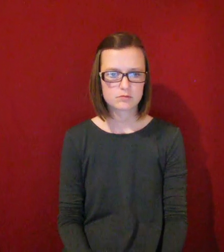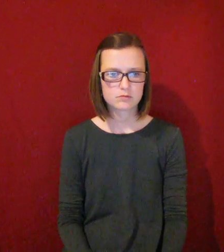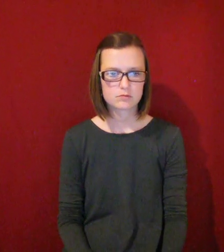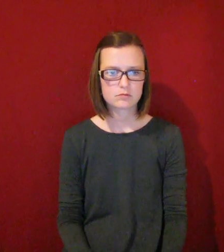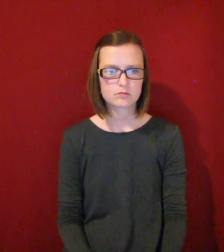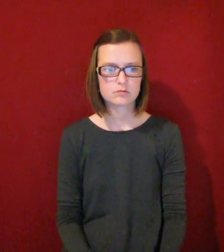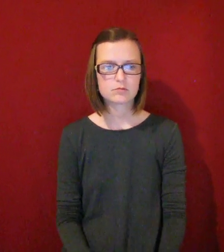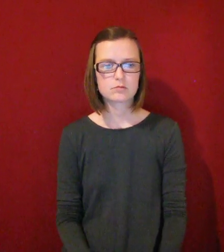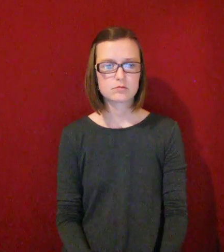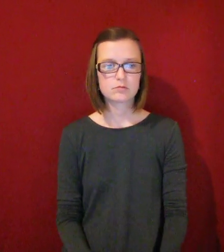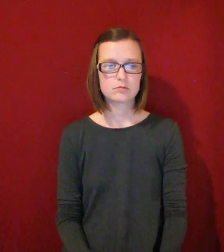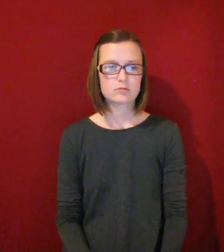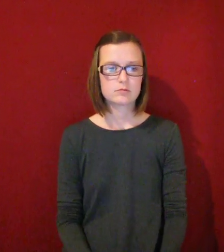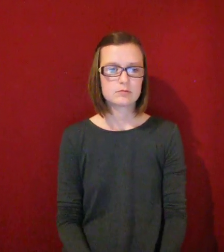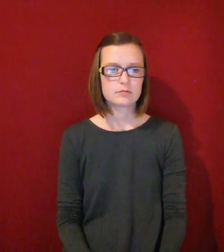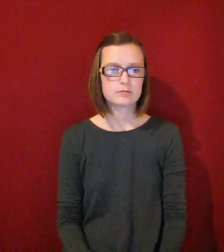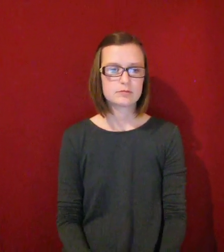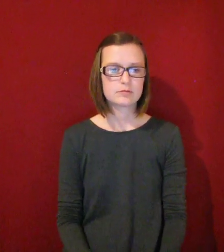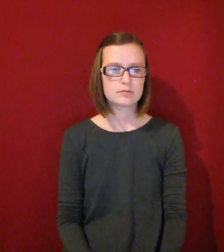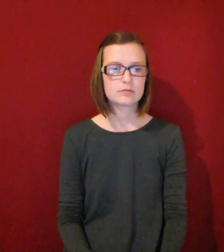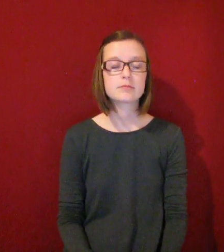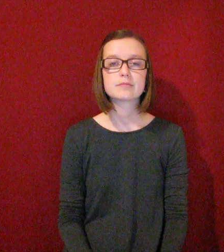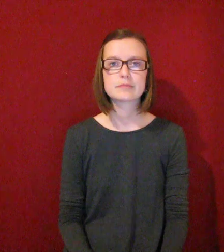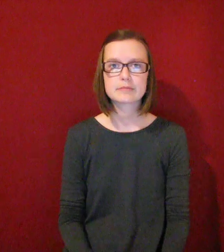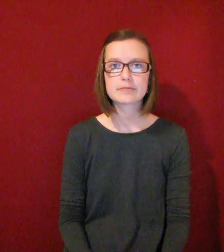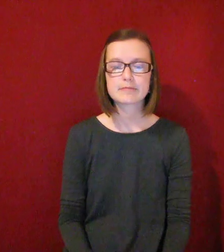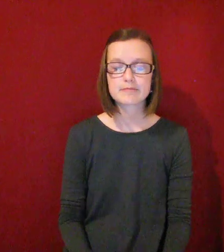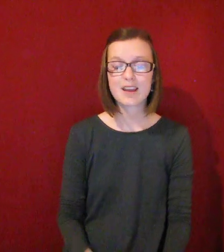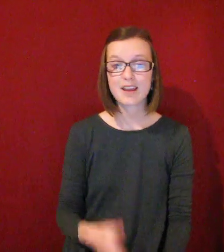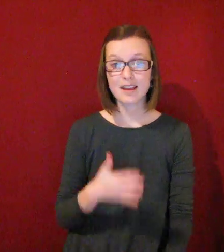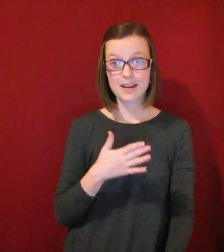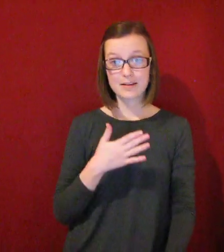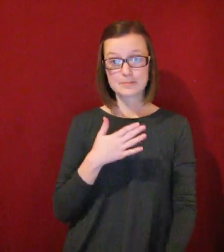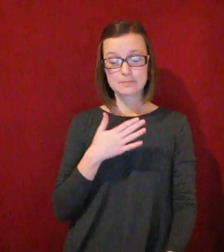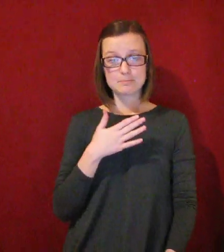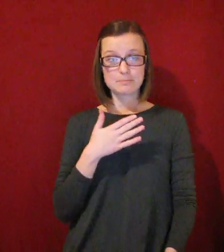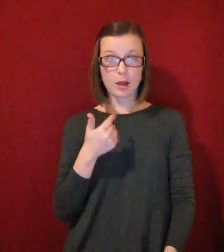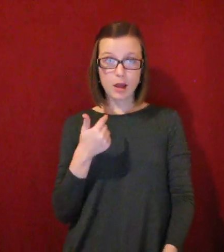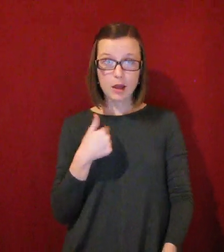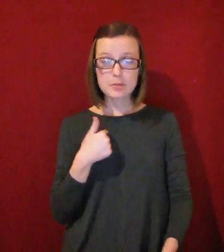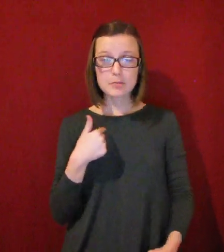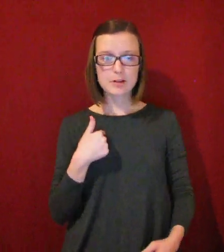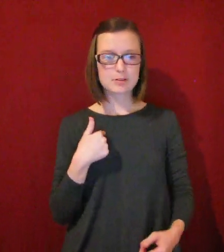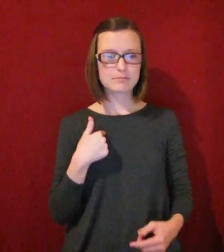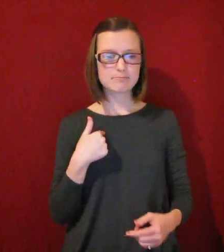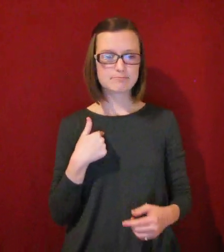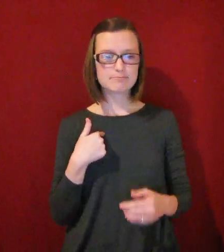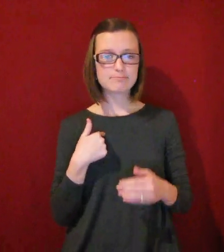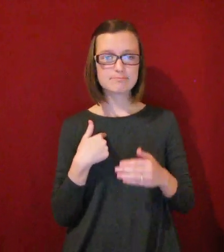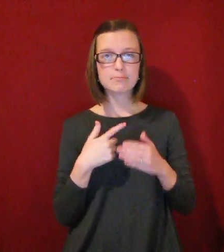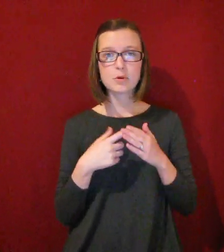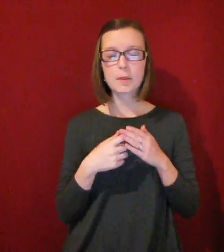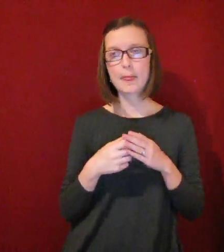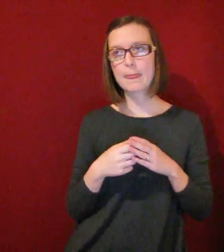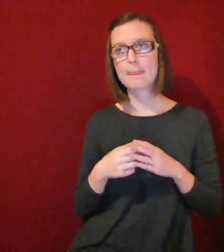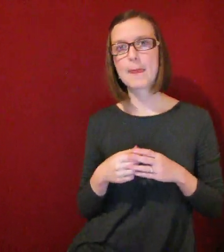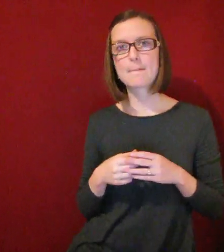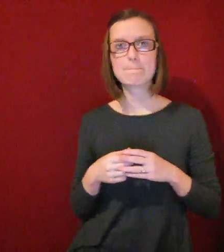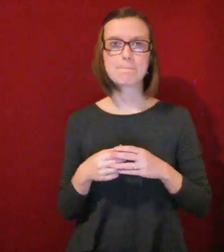Well, what we'll do is I will recommend that we have someone look at your husband's medical